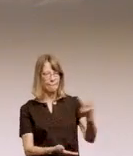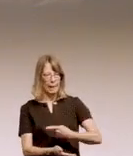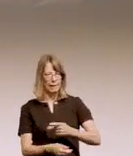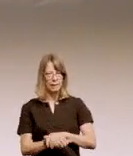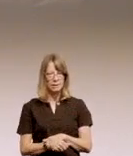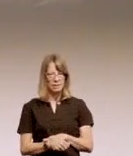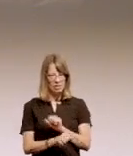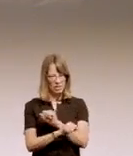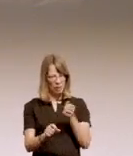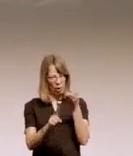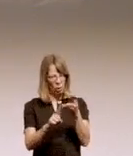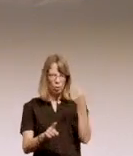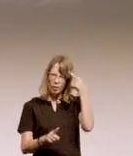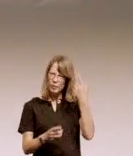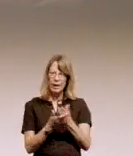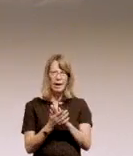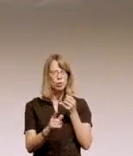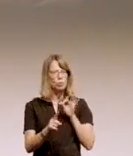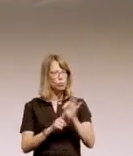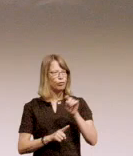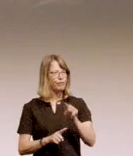to take a look at how we could improve that service.